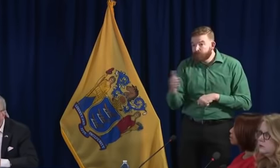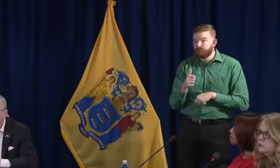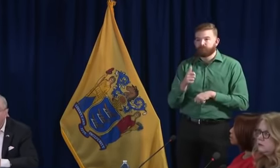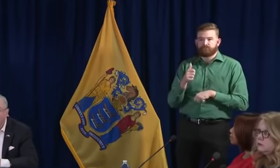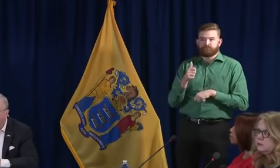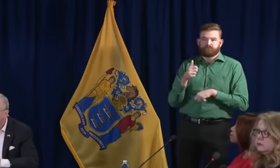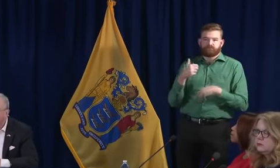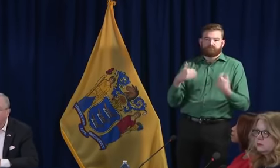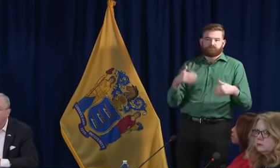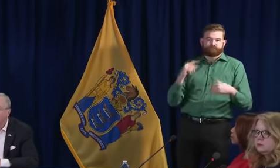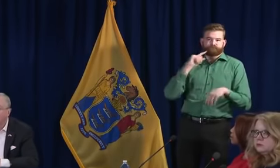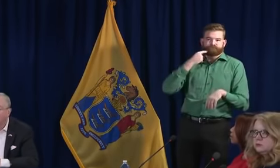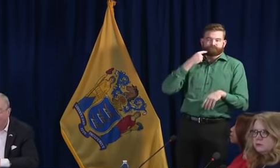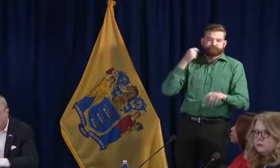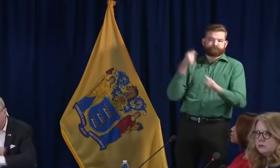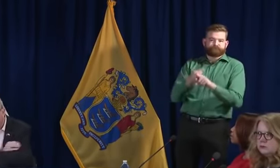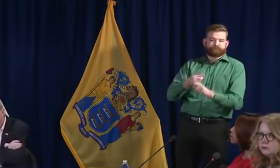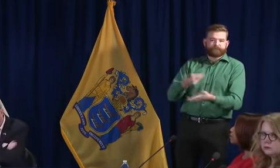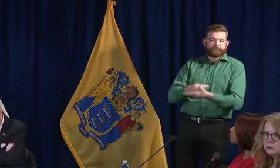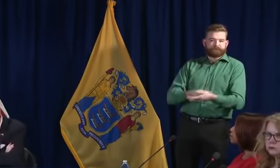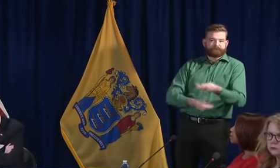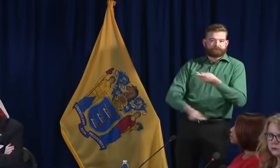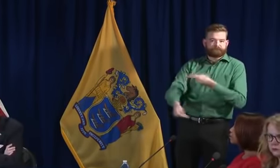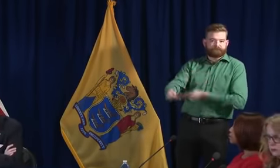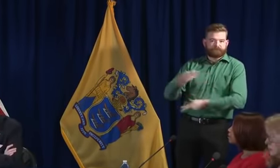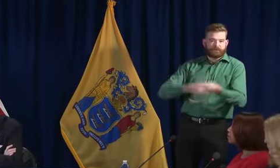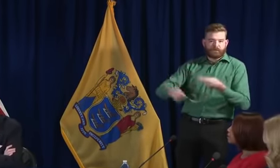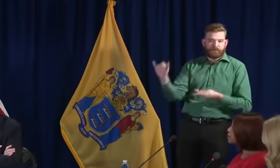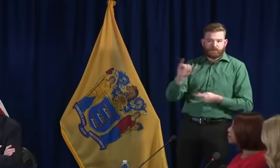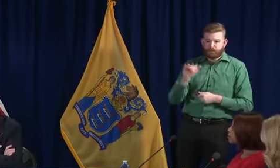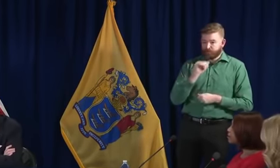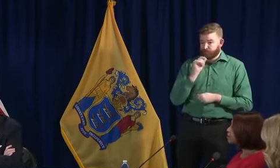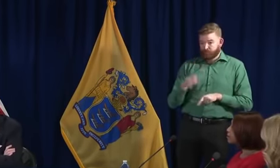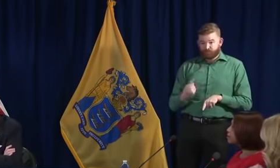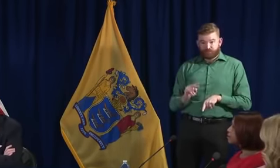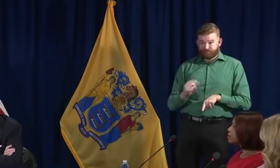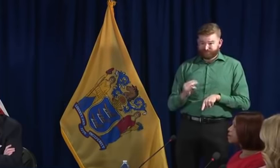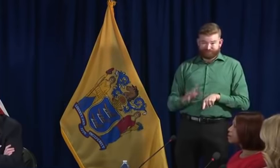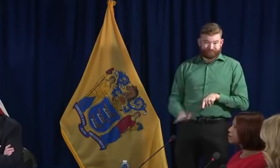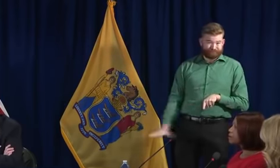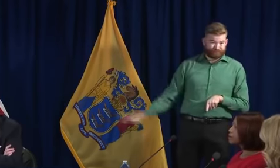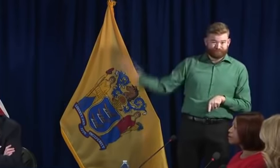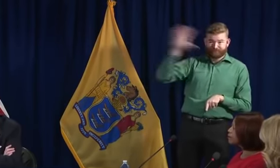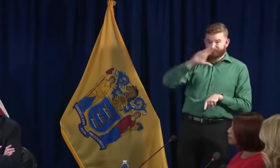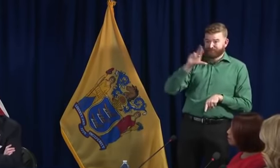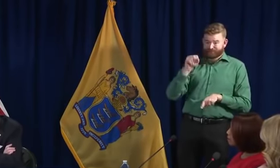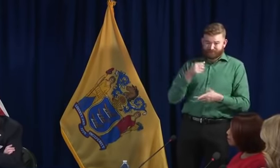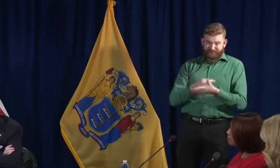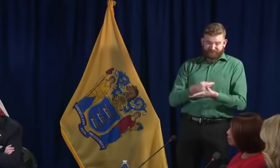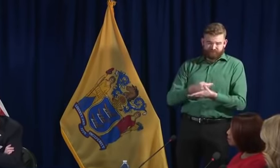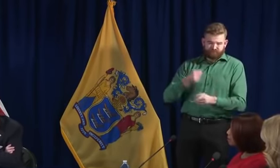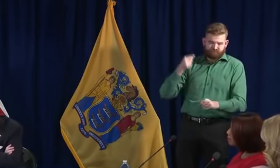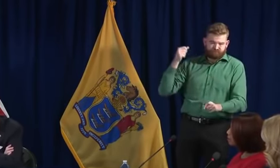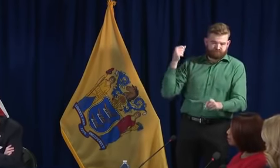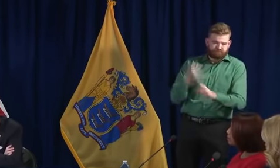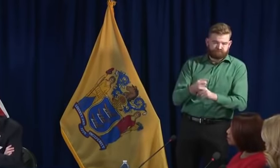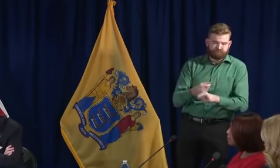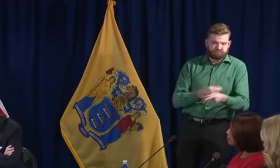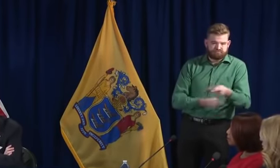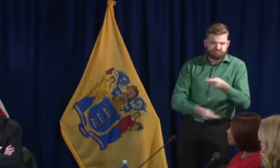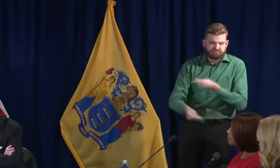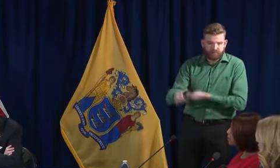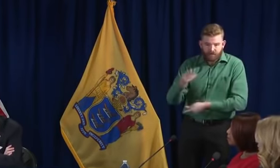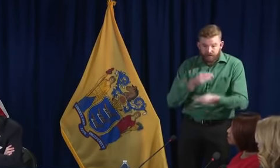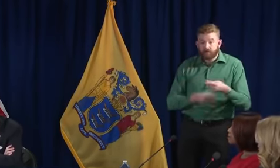as it is on the MTA in New York, etc. And then lastly, but just as importantly, real relief at the